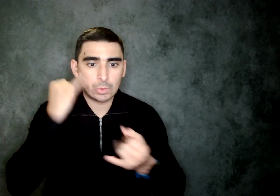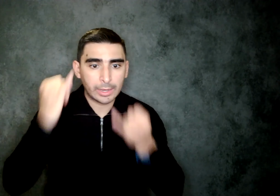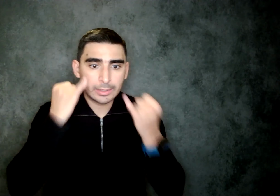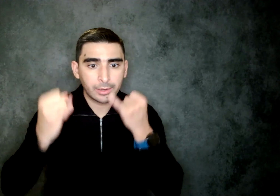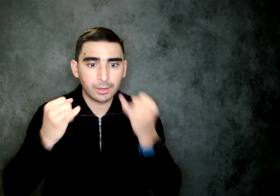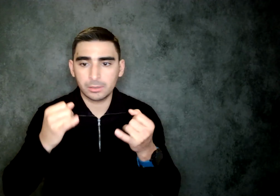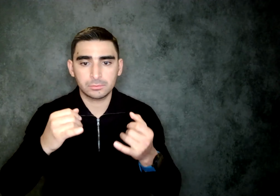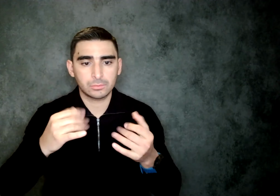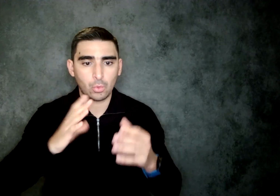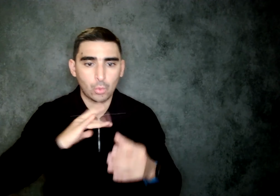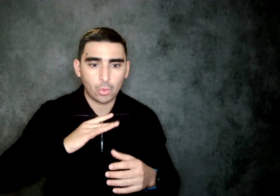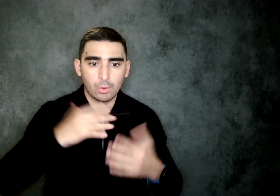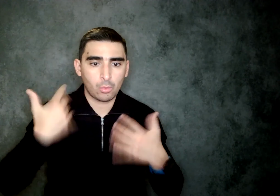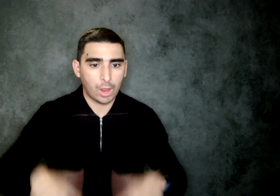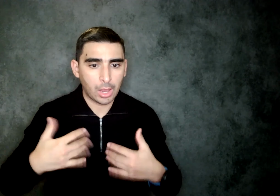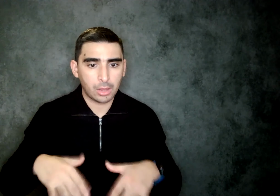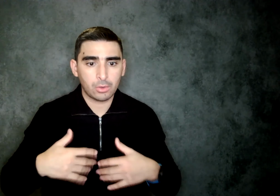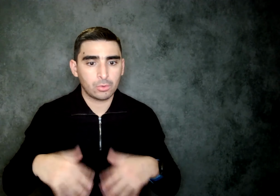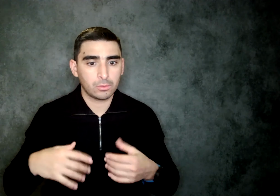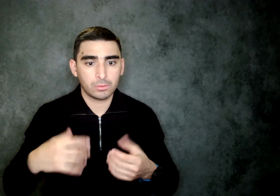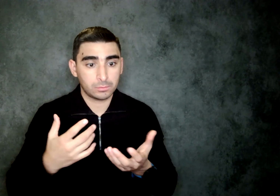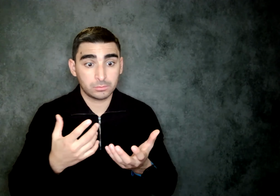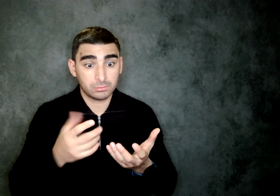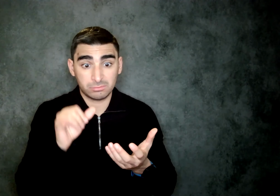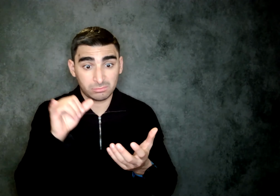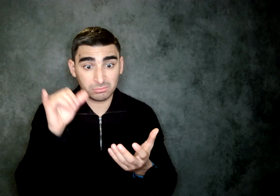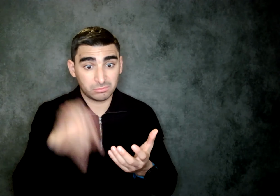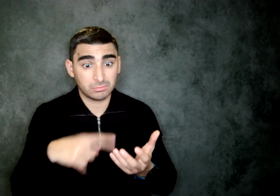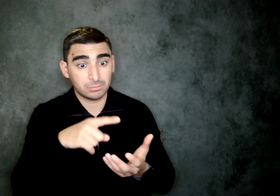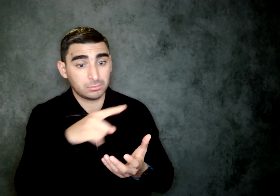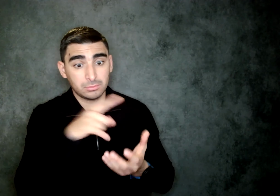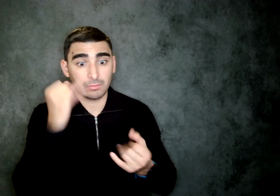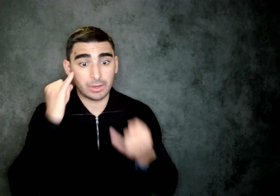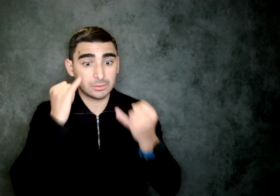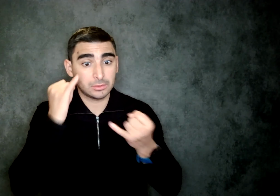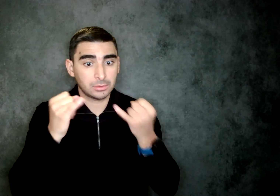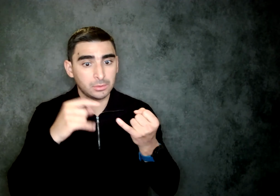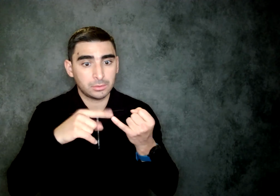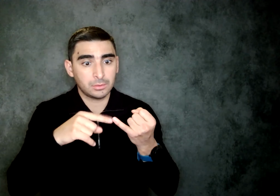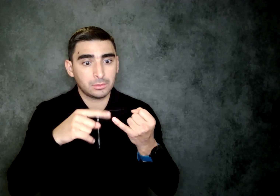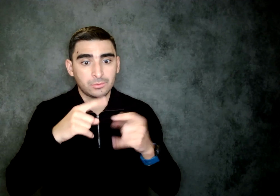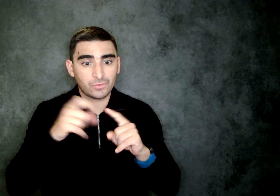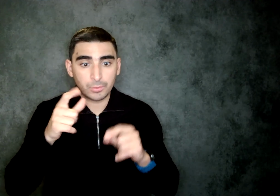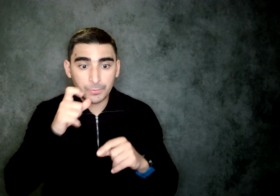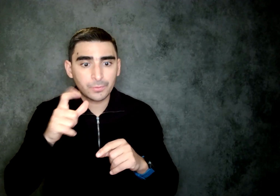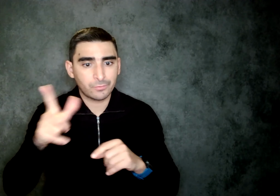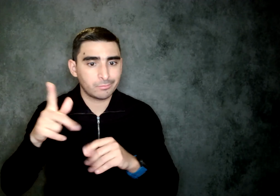new ideas. And this came from a top level psychiatric leader